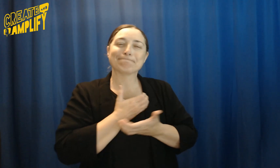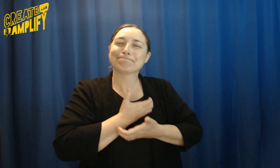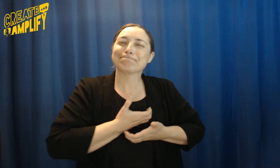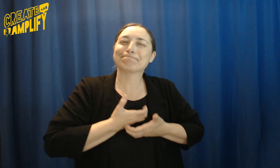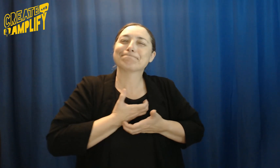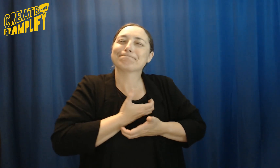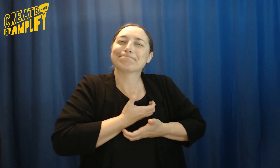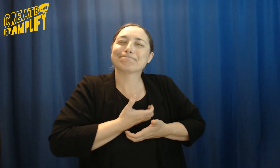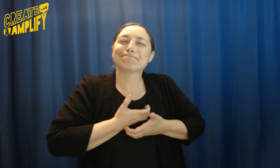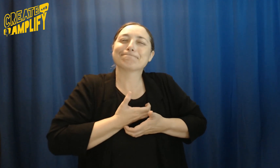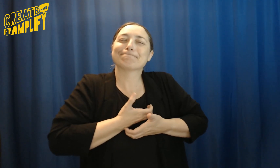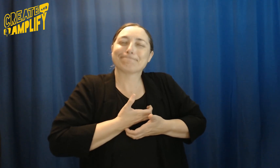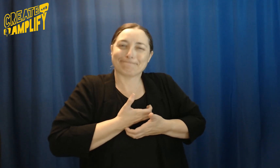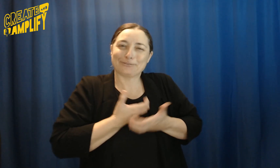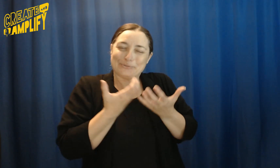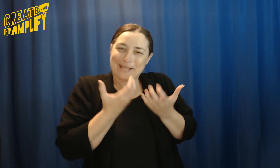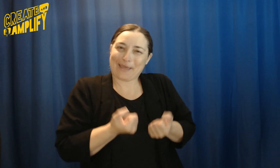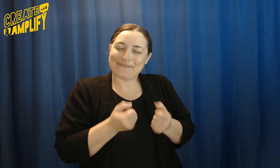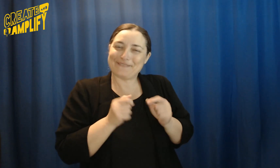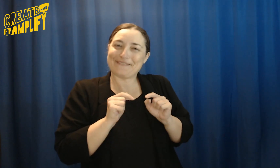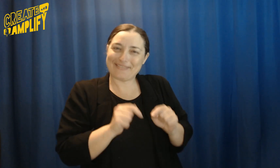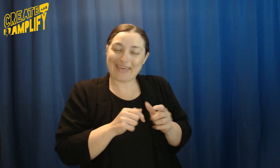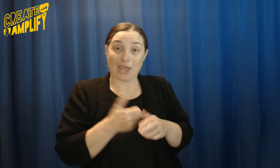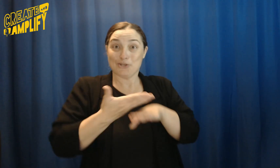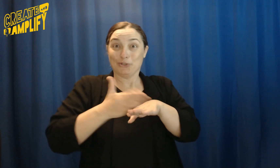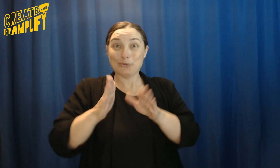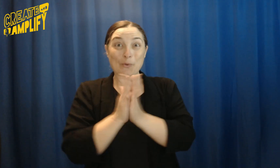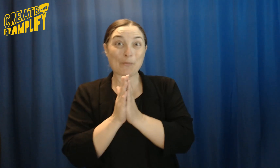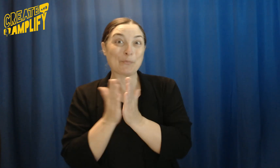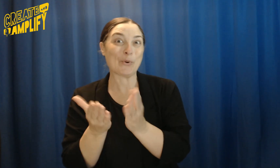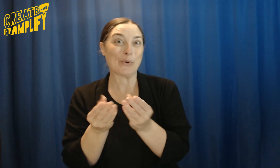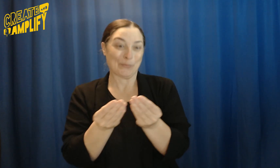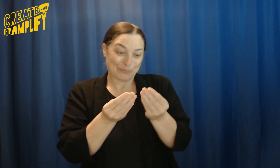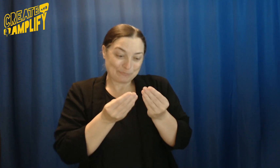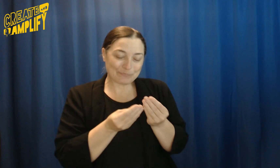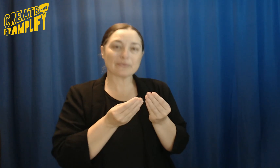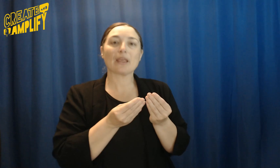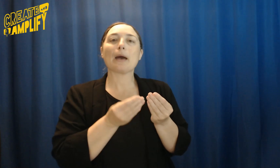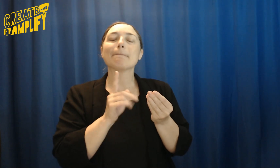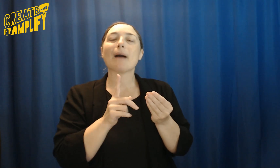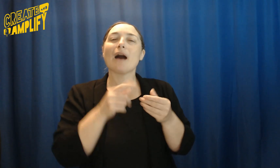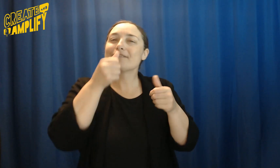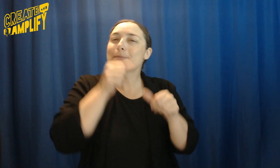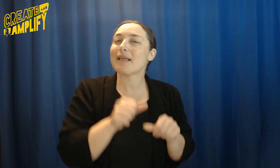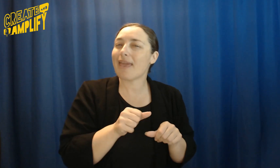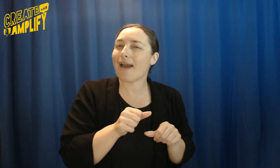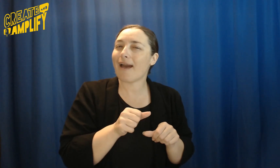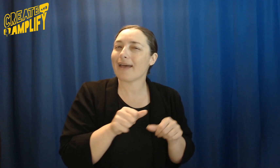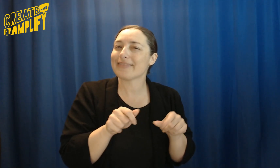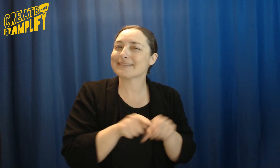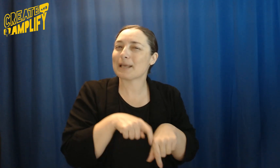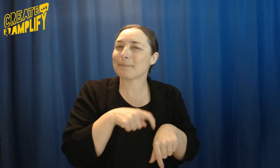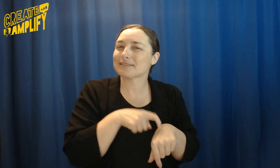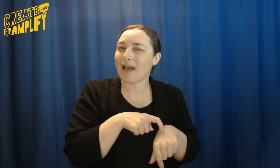this pattern. Like I'd get a new book and I'd be like, oh, but it's familiar because it has this kind of formula. And I